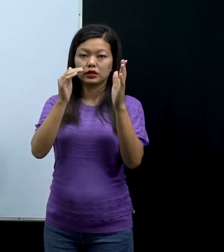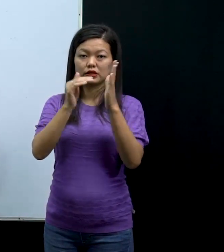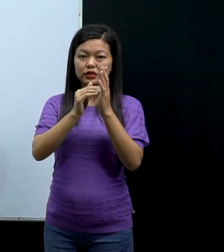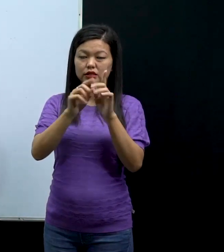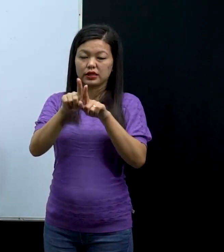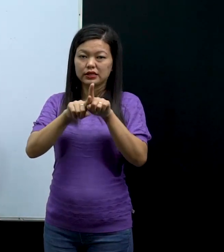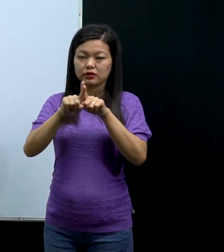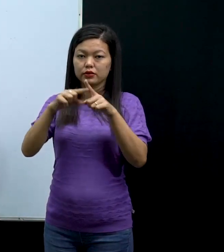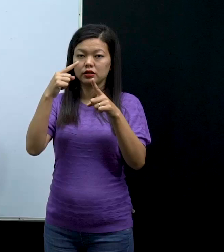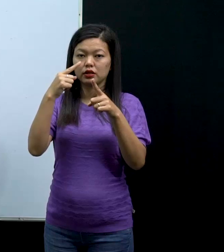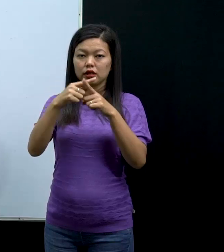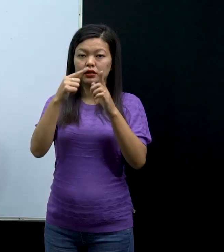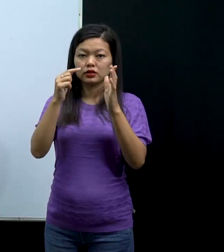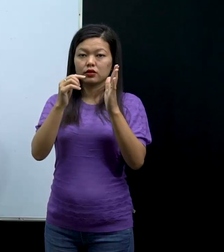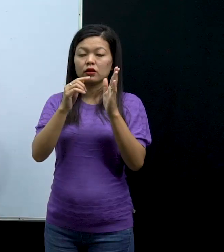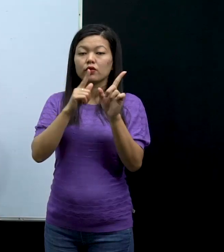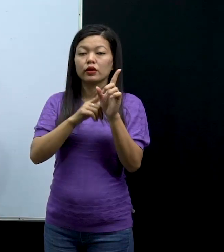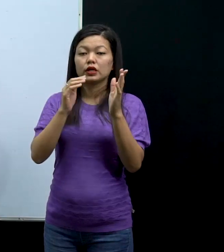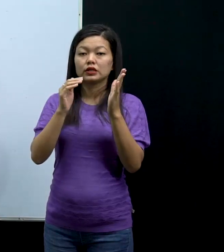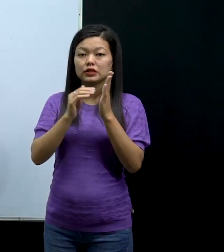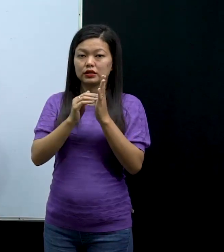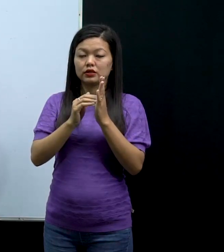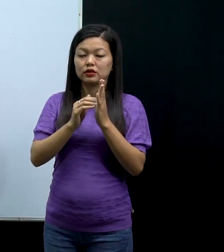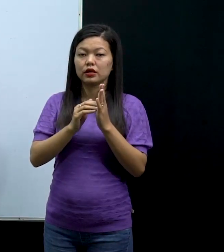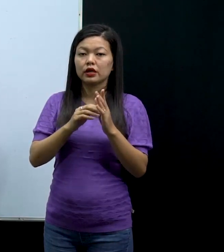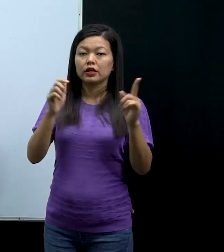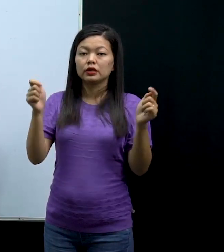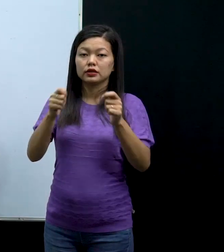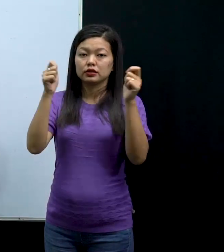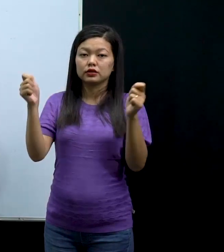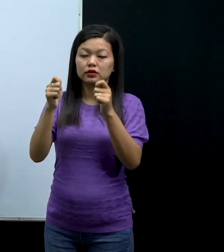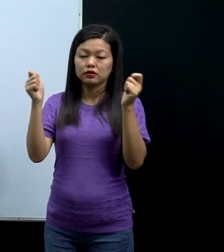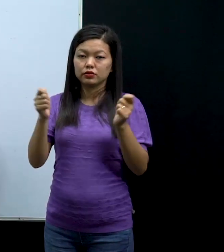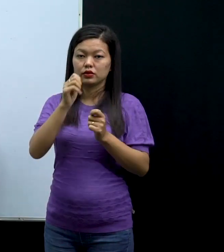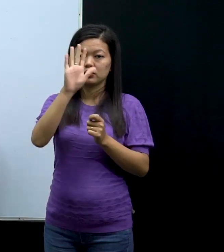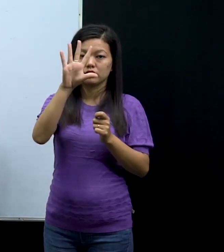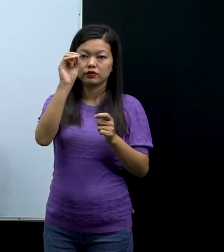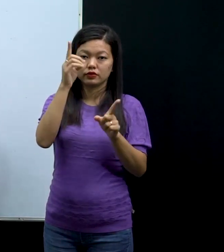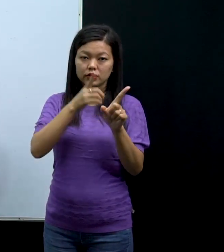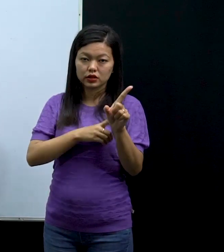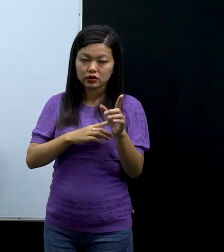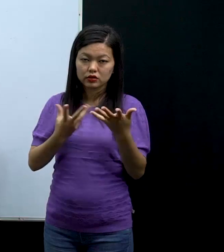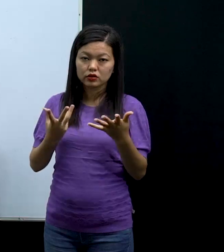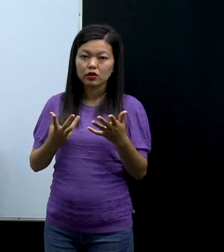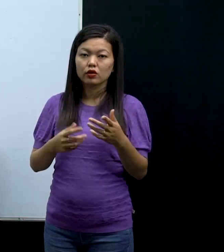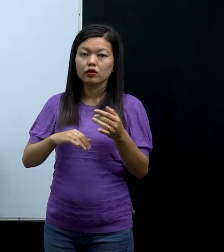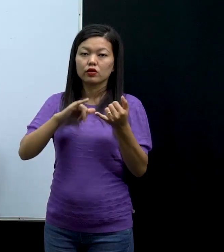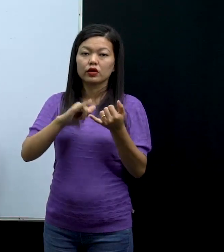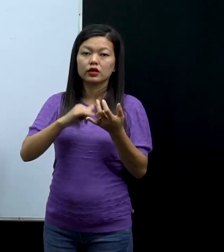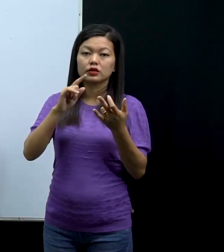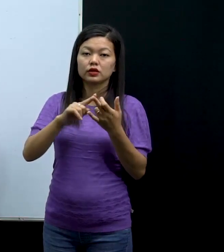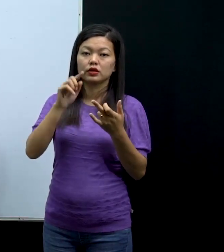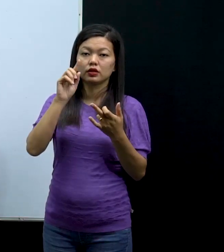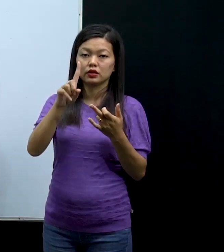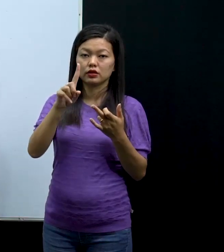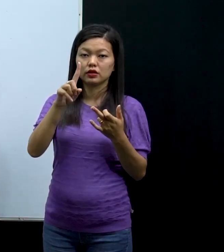25th anniversary or the silver jubilee of the school. You can write in such a way on, then you can give the